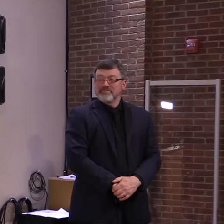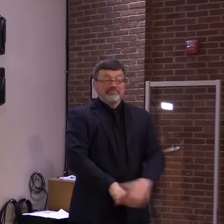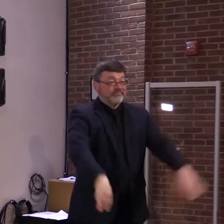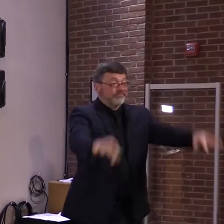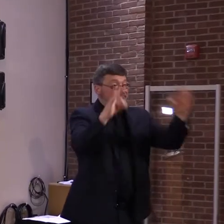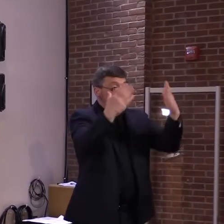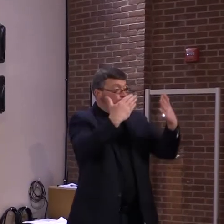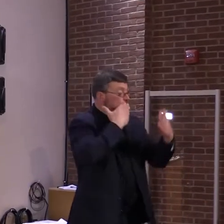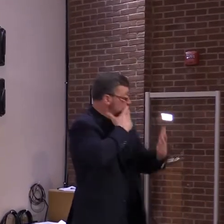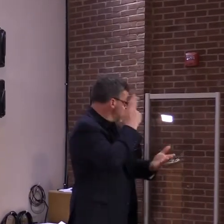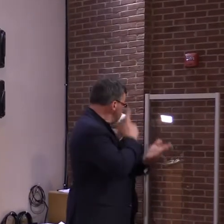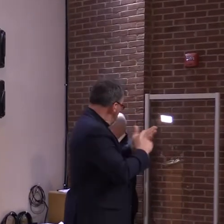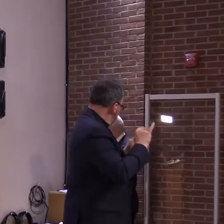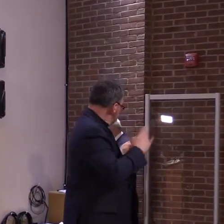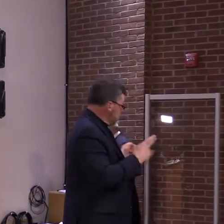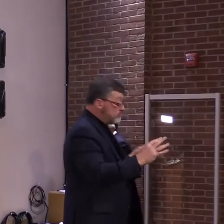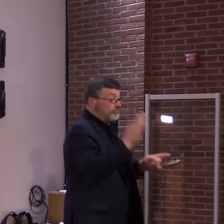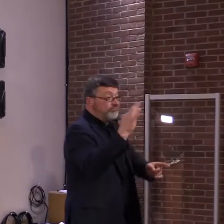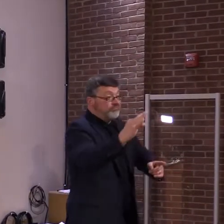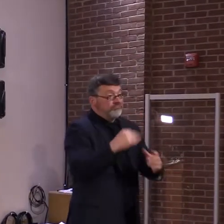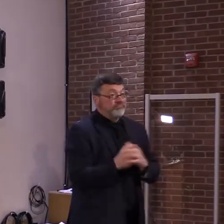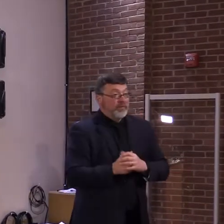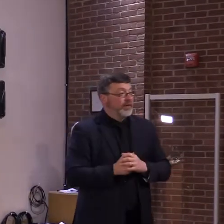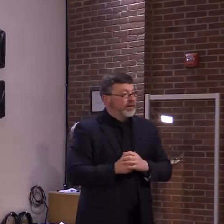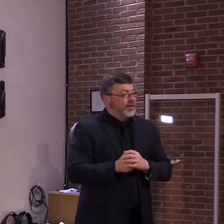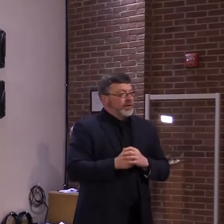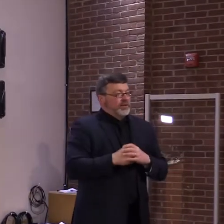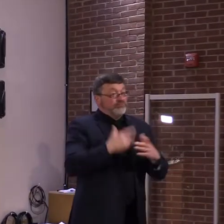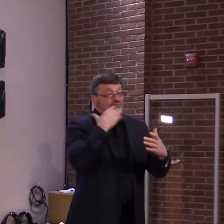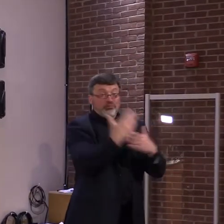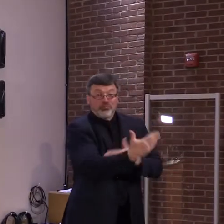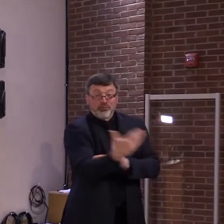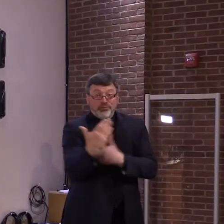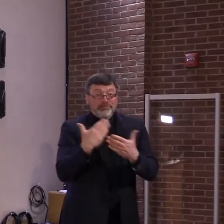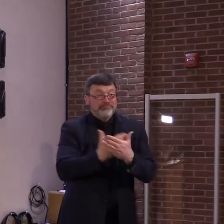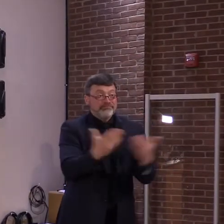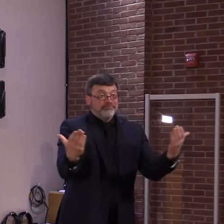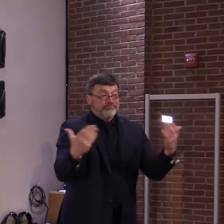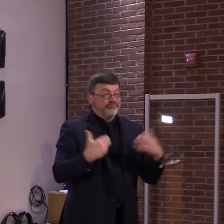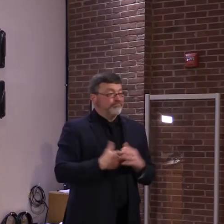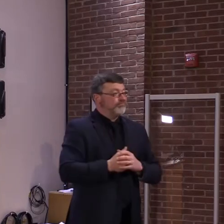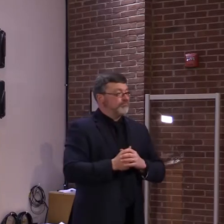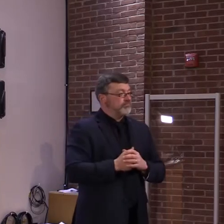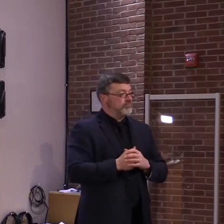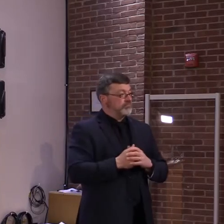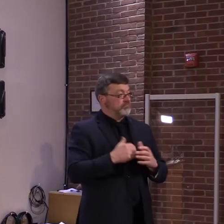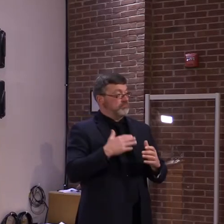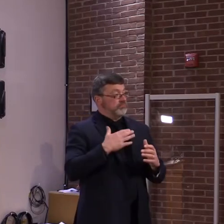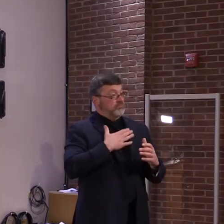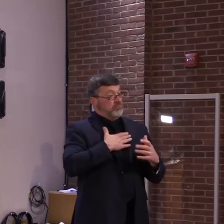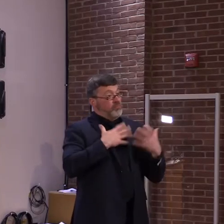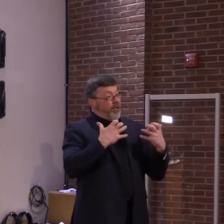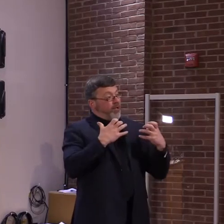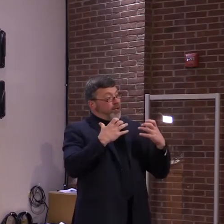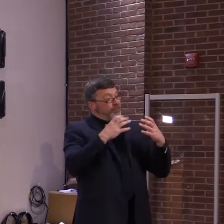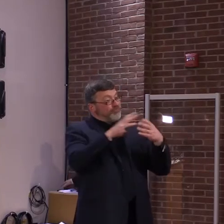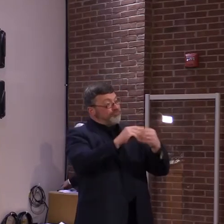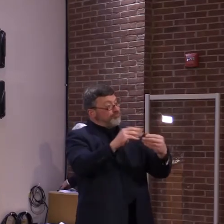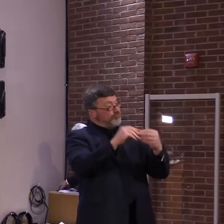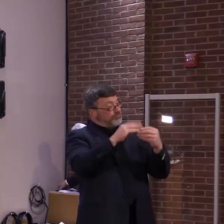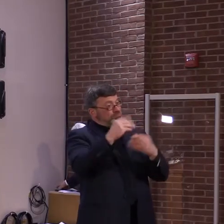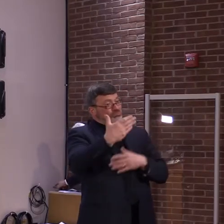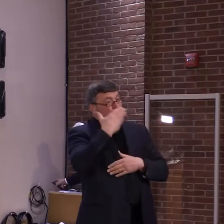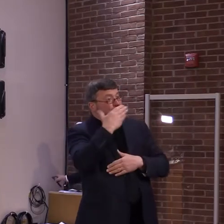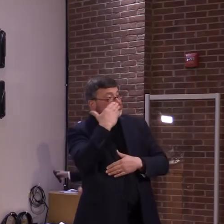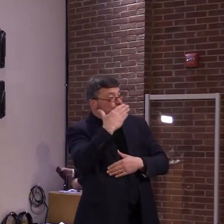Thank you and good morning. I'm happy to report that cases are still trending well. Well under 100